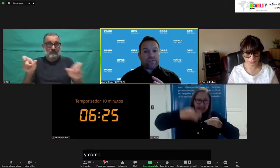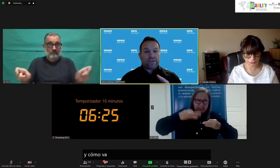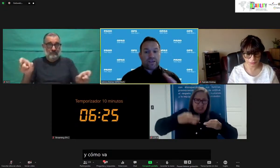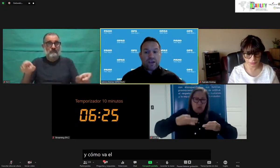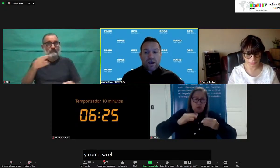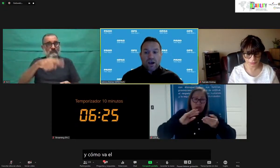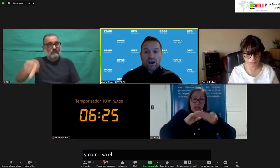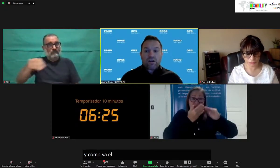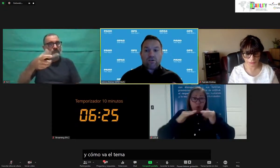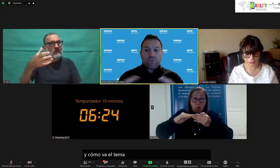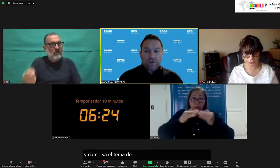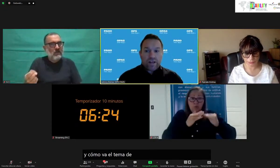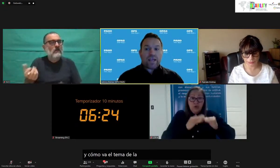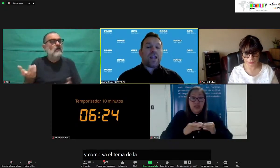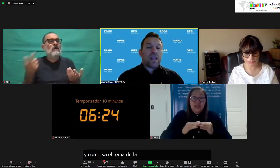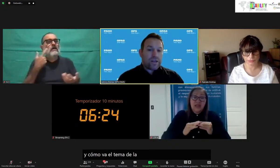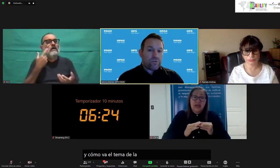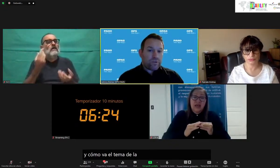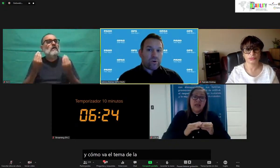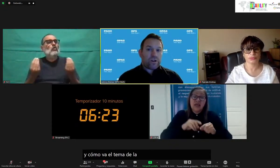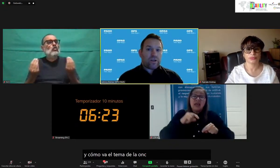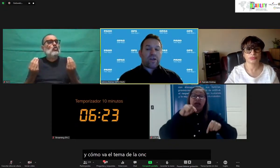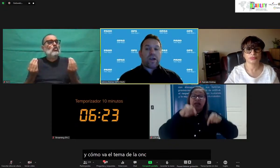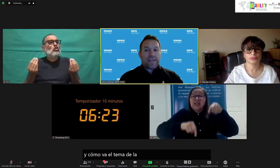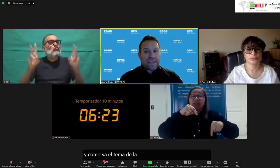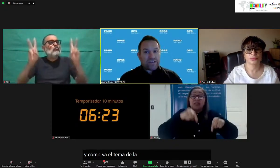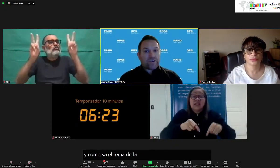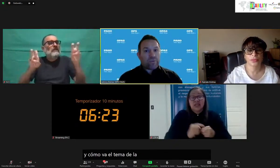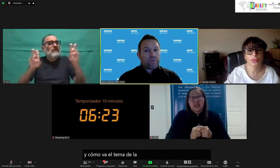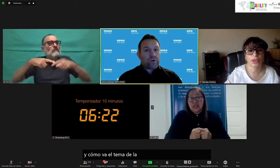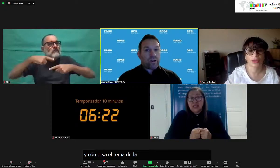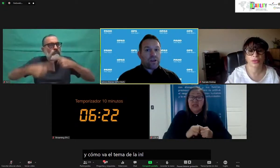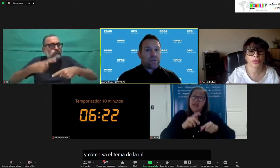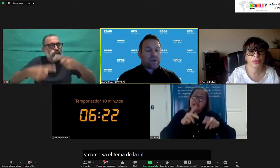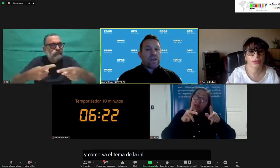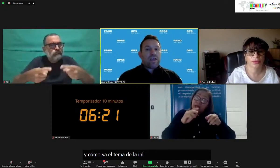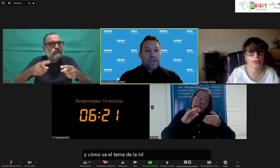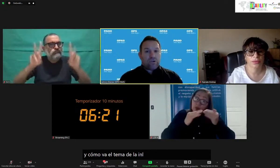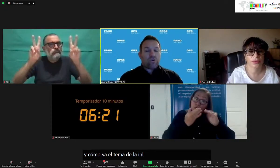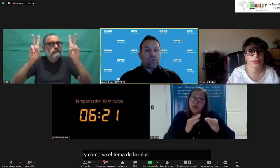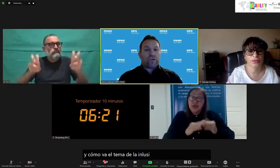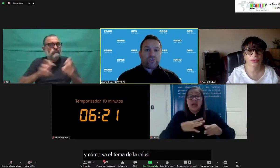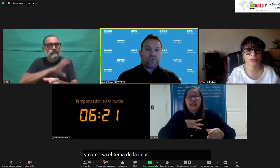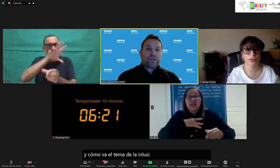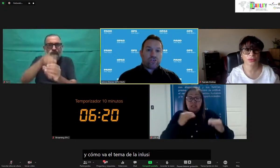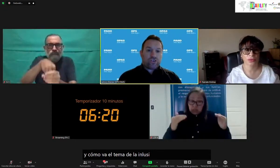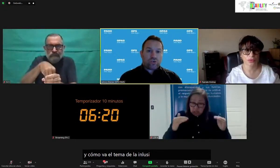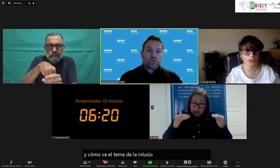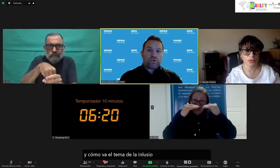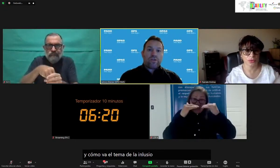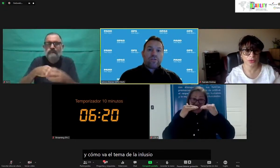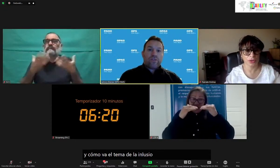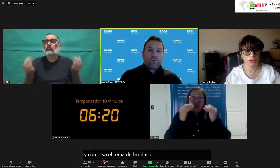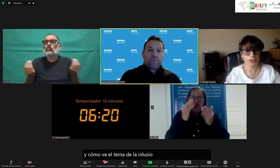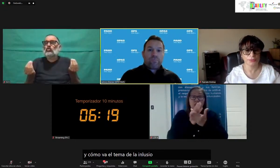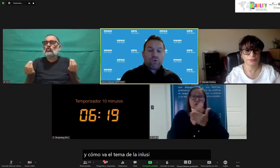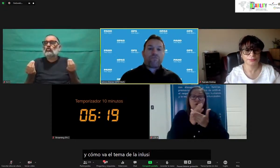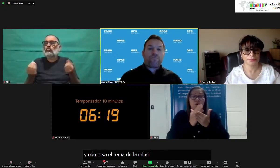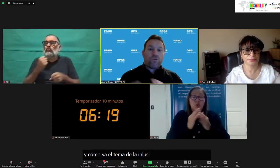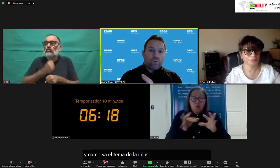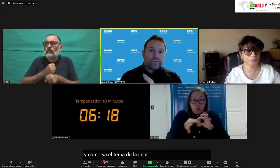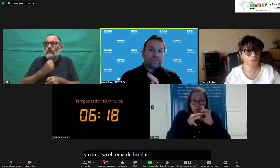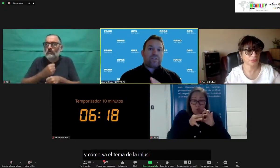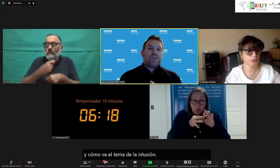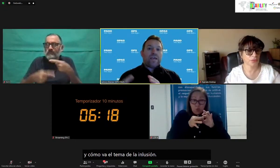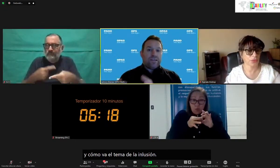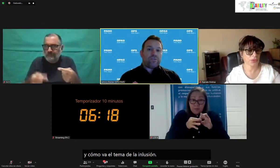community are really aligned with one another and engaging with one another in order to ensure that we move